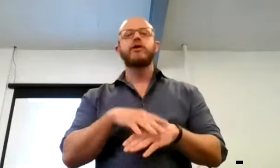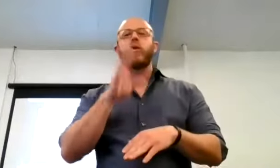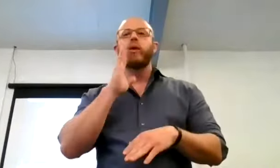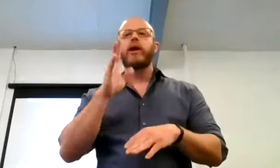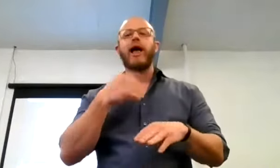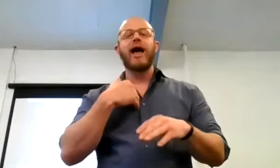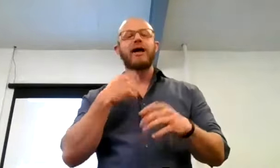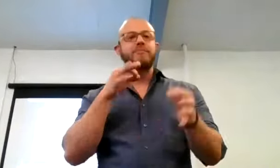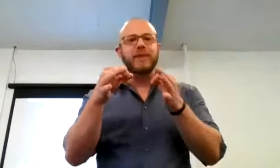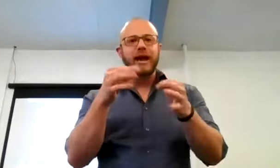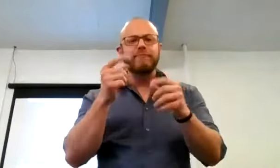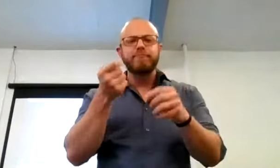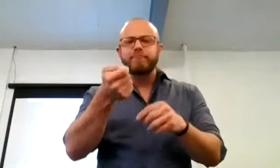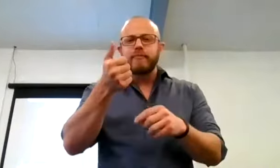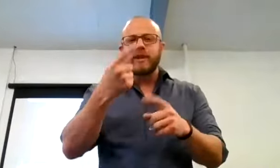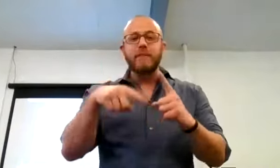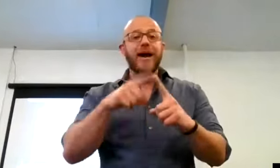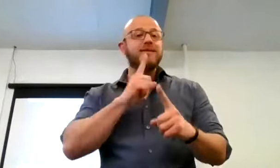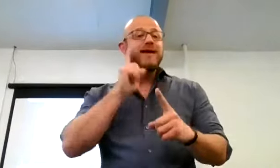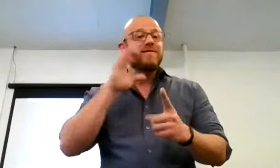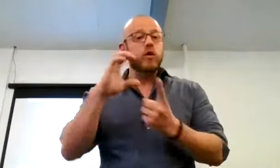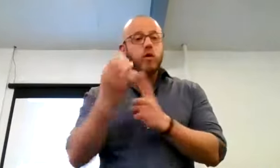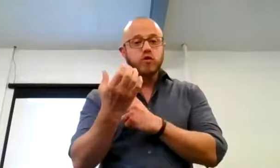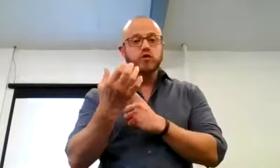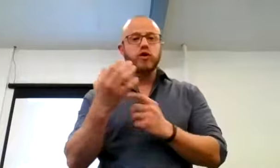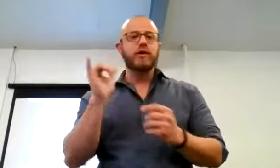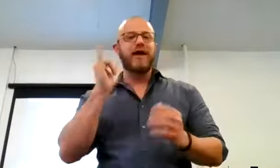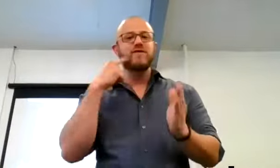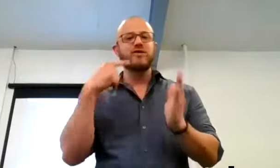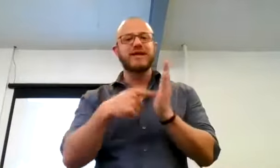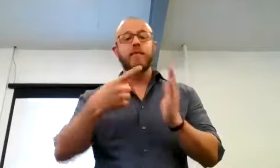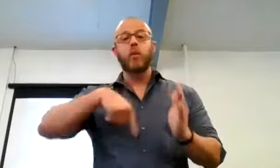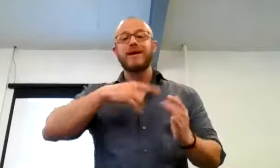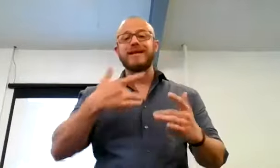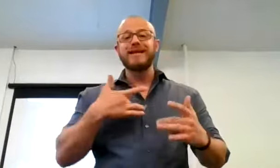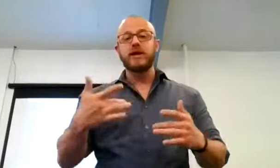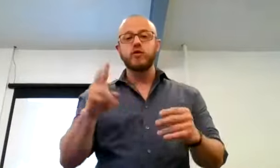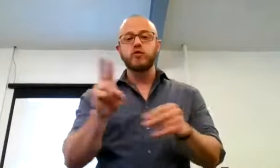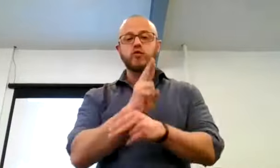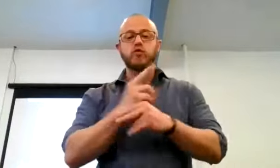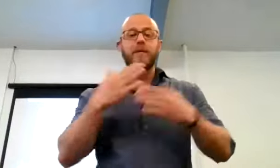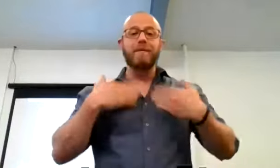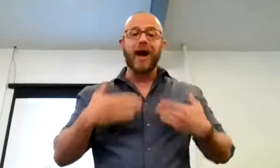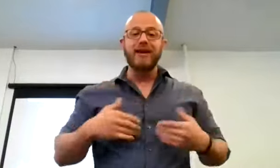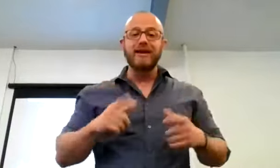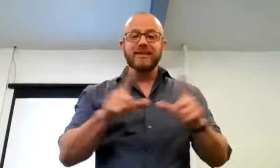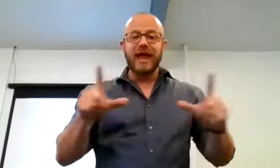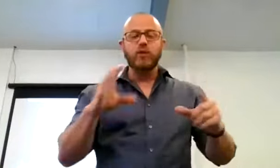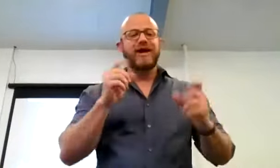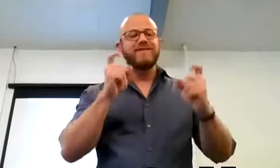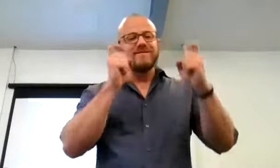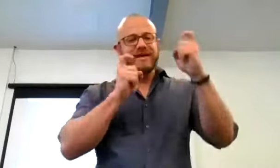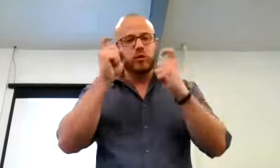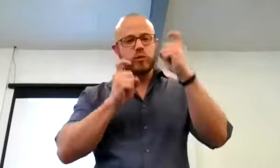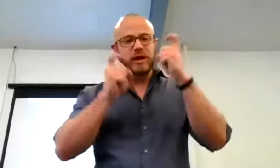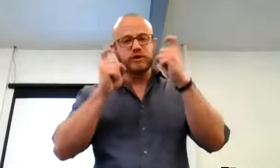it's colors, we will learn as far as explaining about a little bit about their culture. For example, we will use maybe body languages,